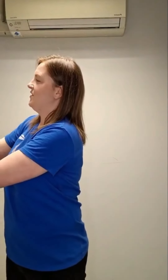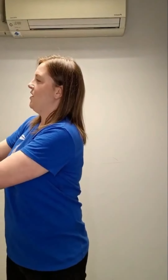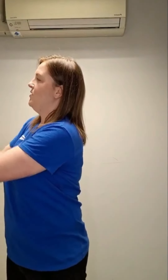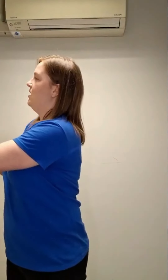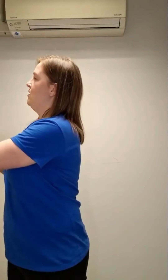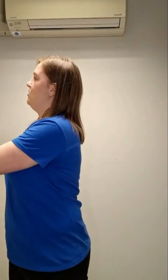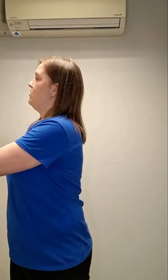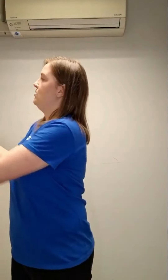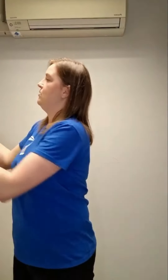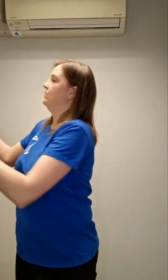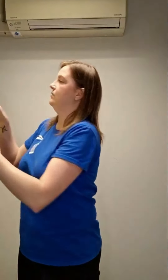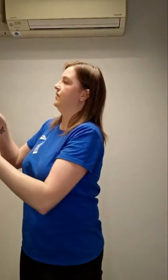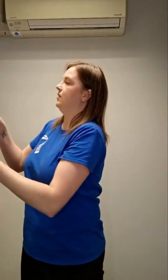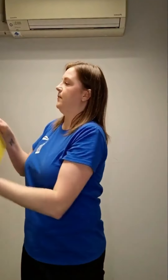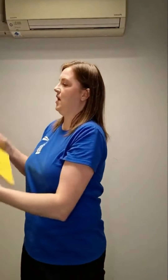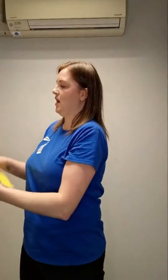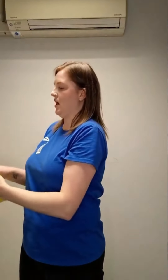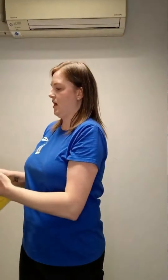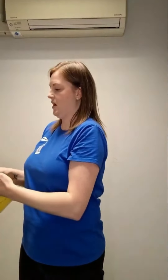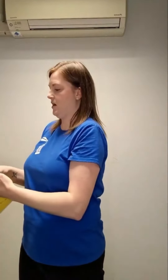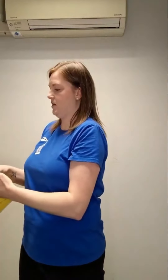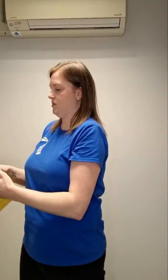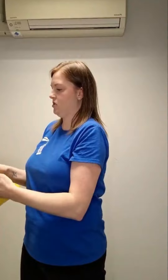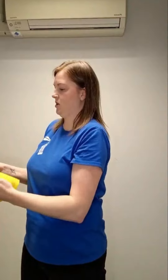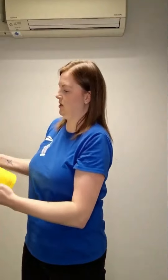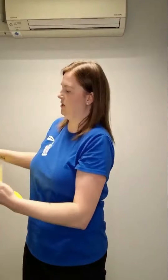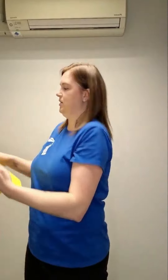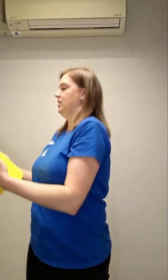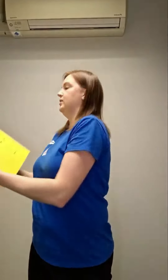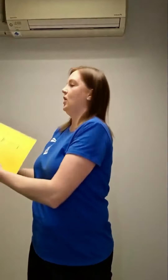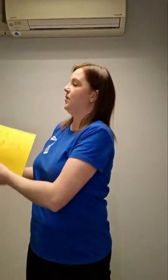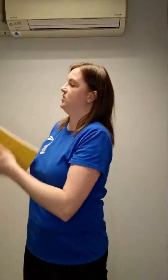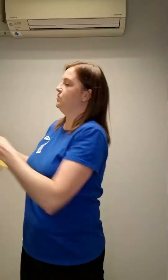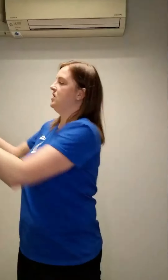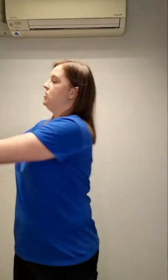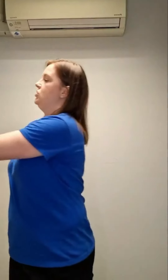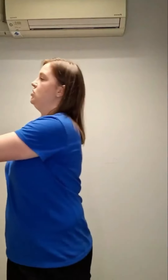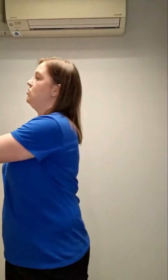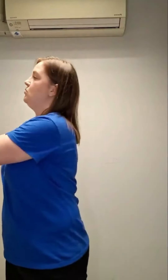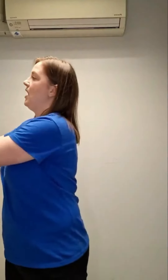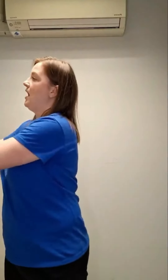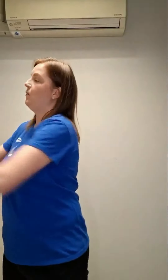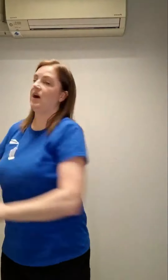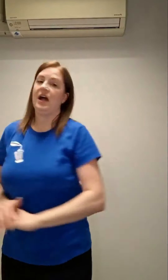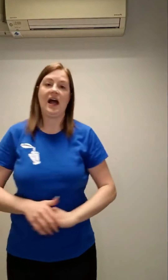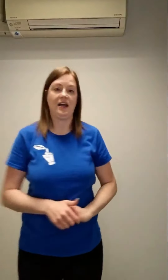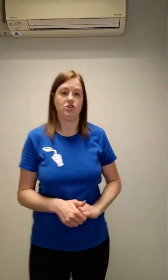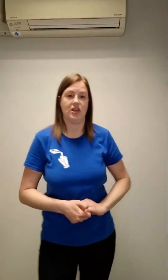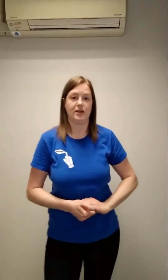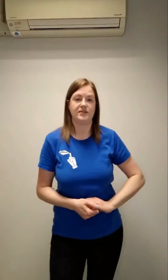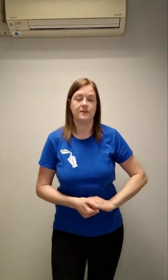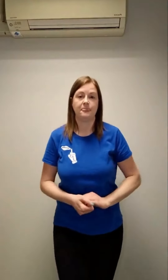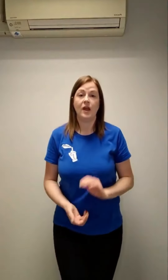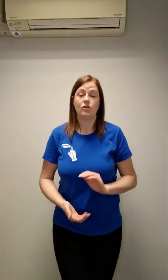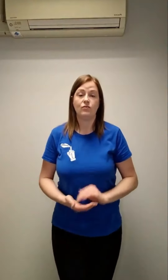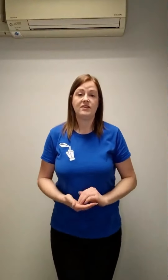So, over page, going to teach you our hand shapes. The reason we